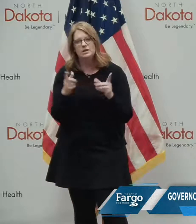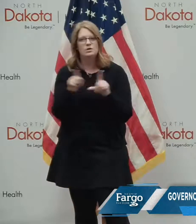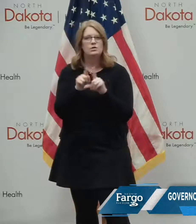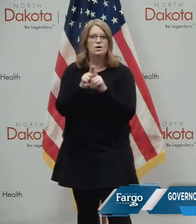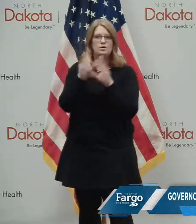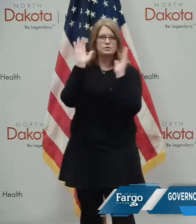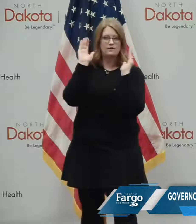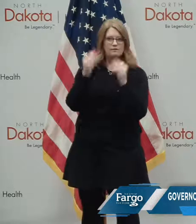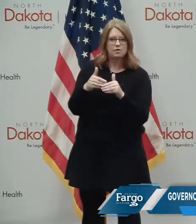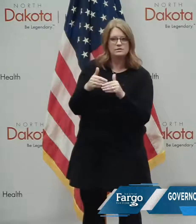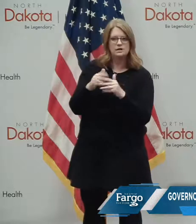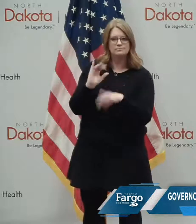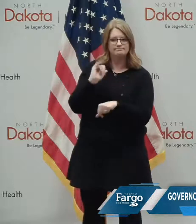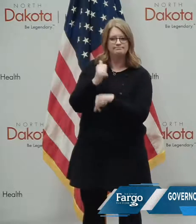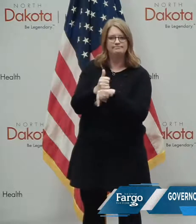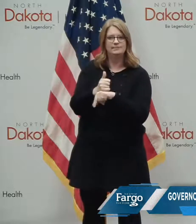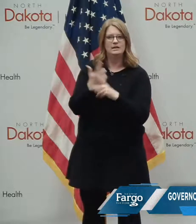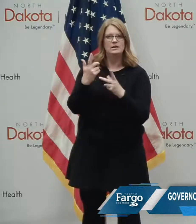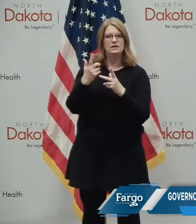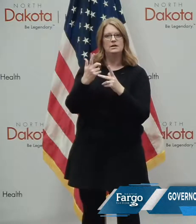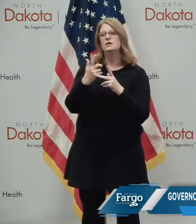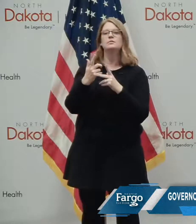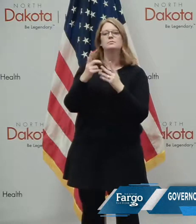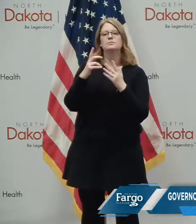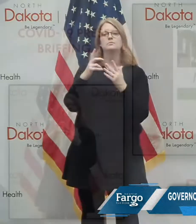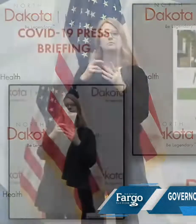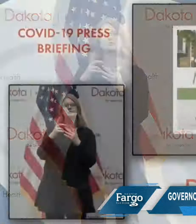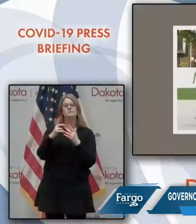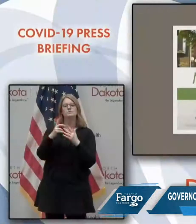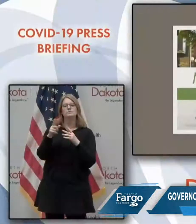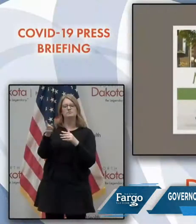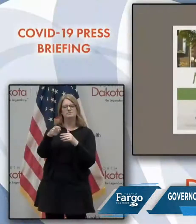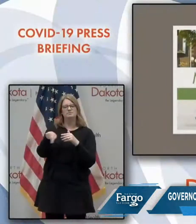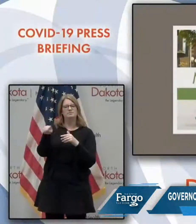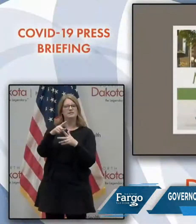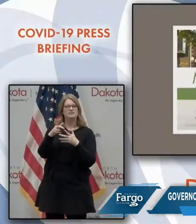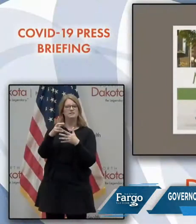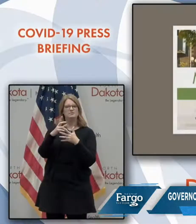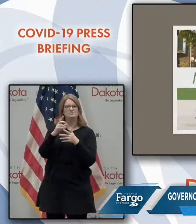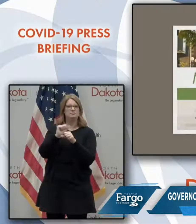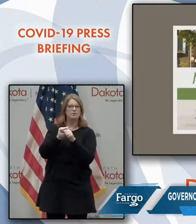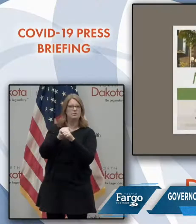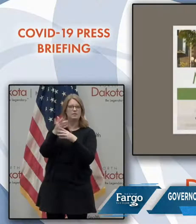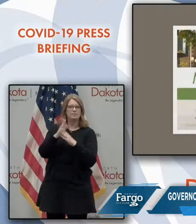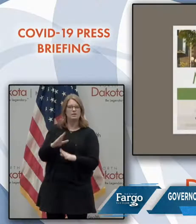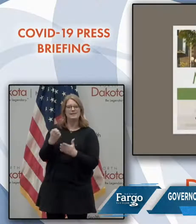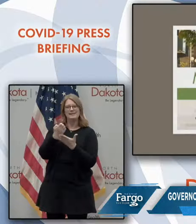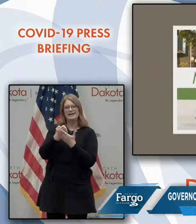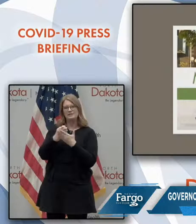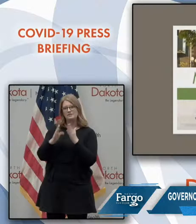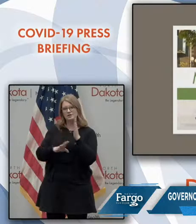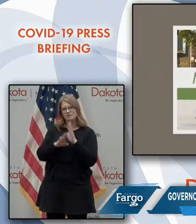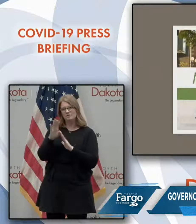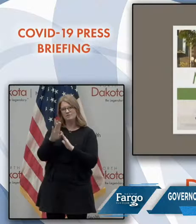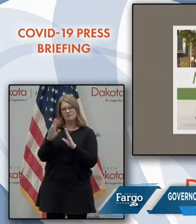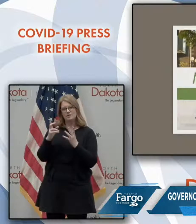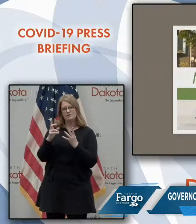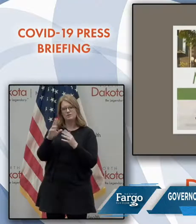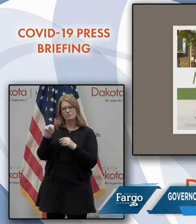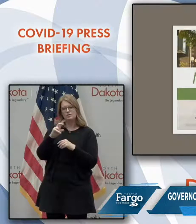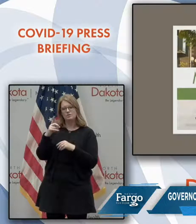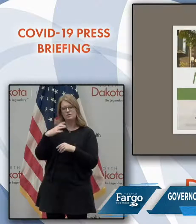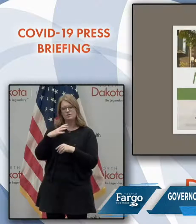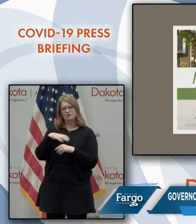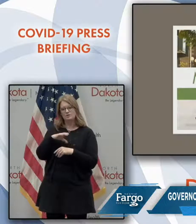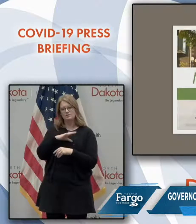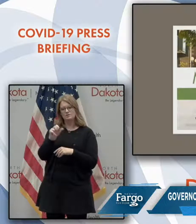building resilient communities. The conference is held in partnership with the Economic Development Association North Dakota Council on